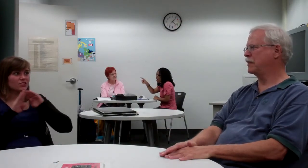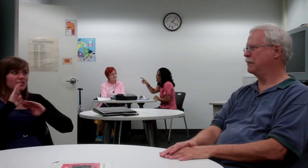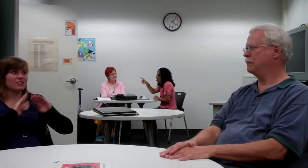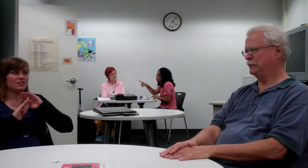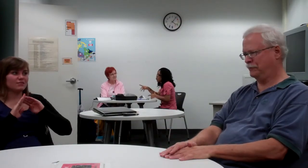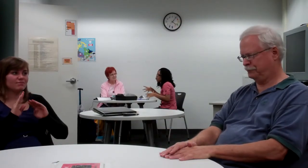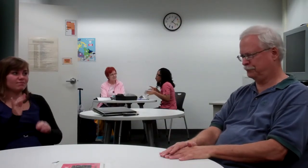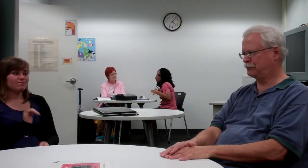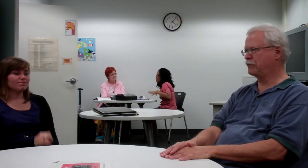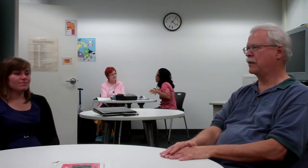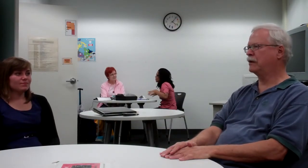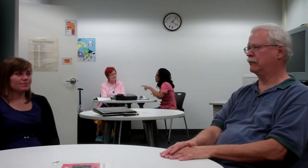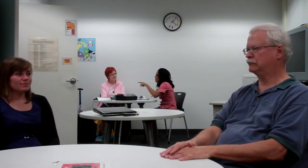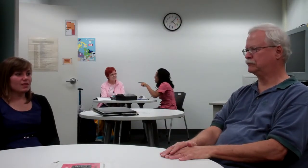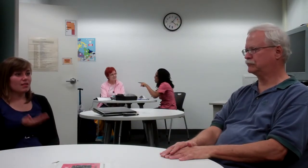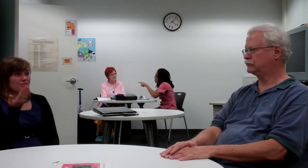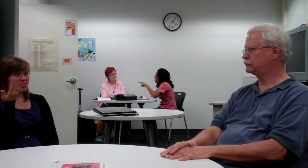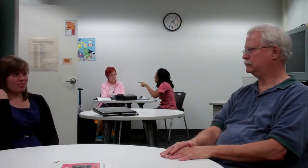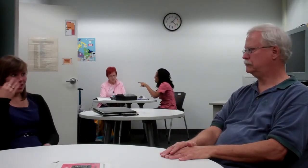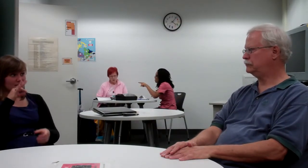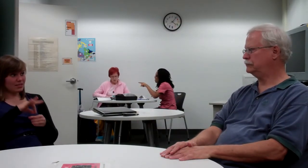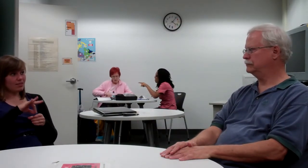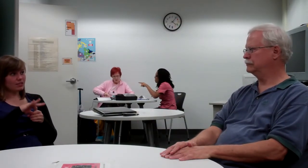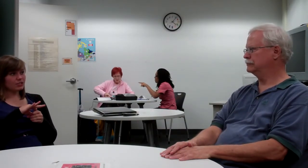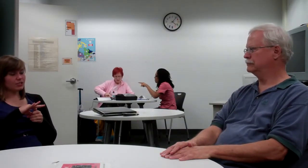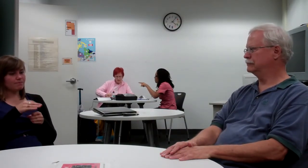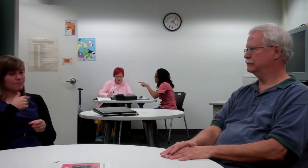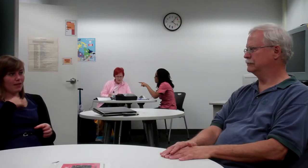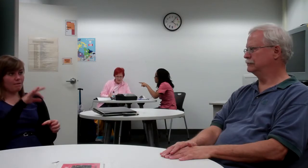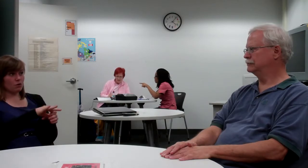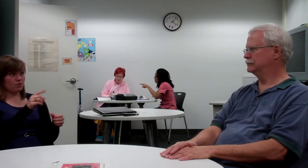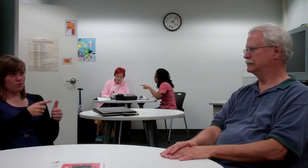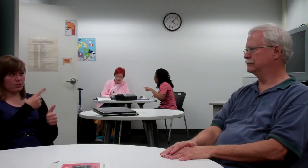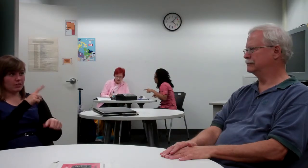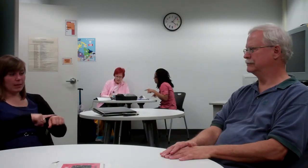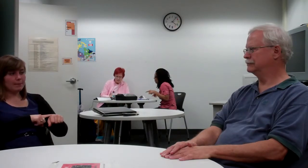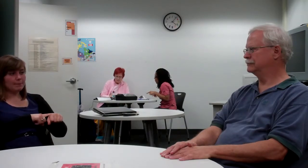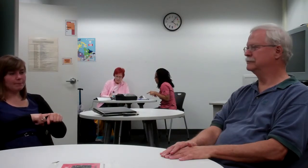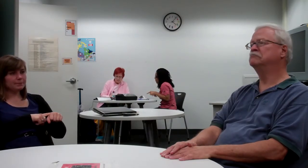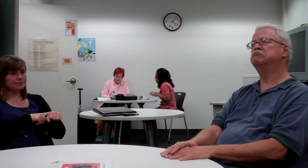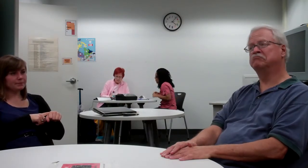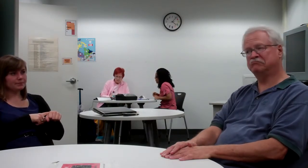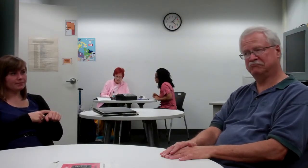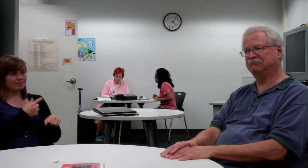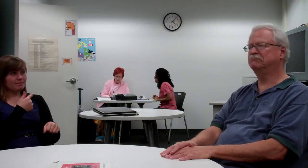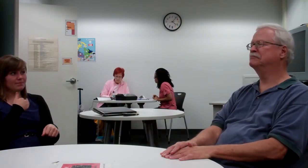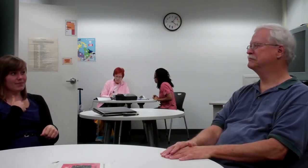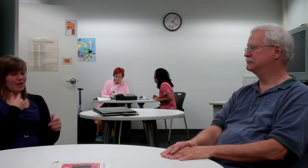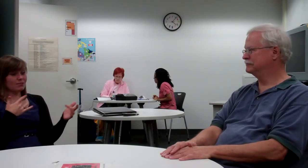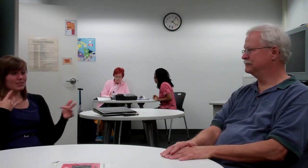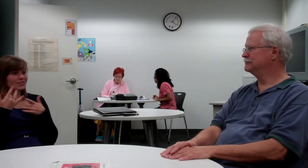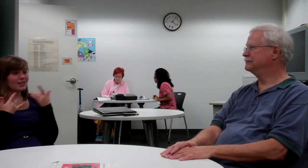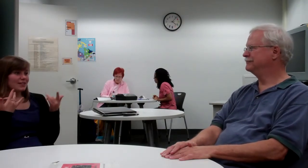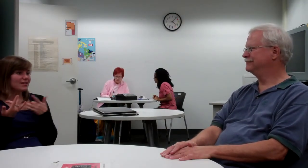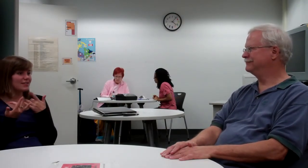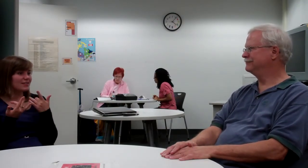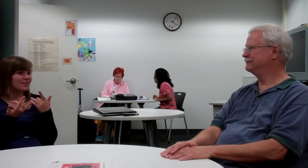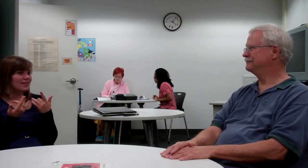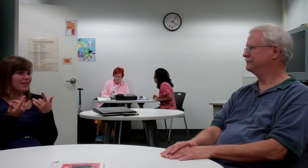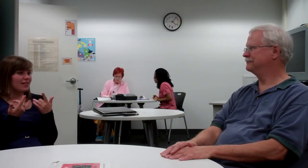because last election, it was my first time I could vote, and I was excited, mm-hmm. And then, you know, the time came